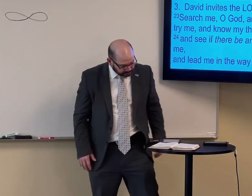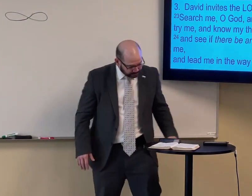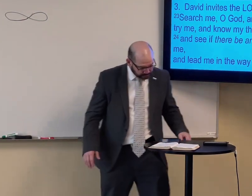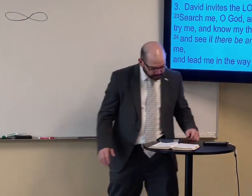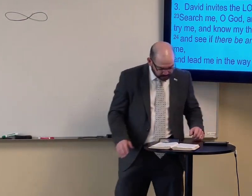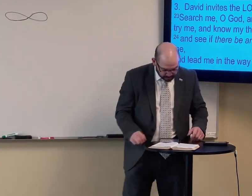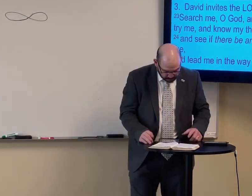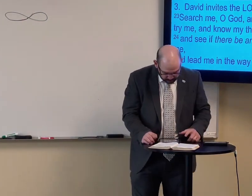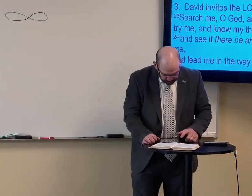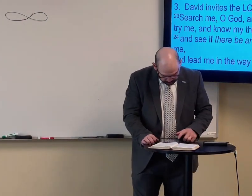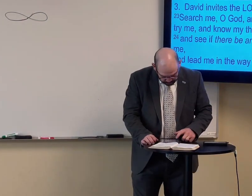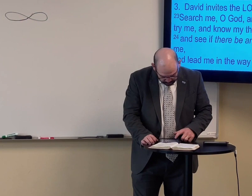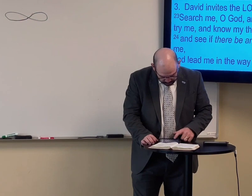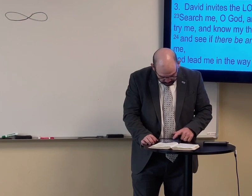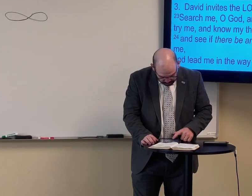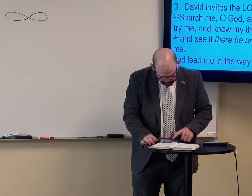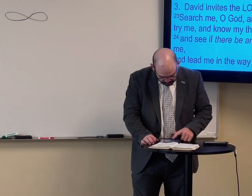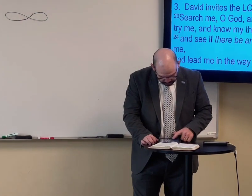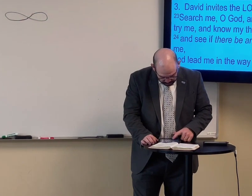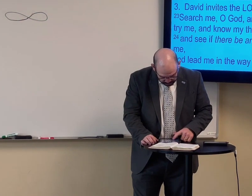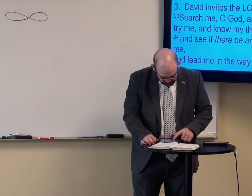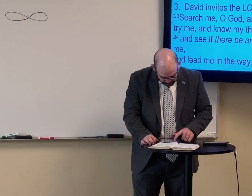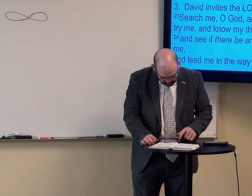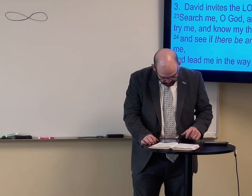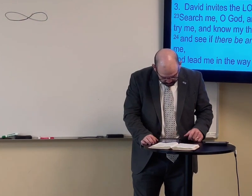Please help me in doing that.